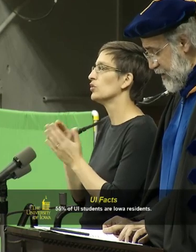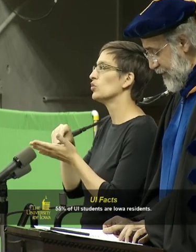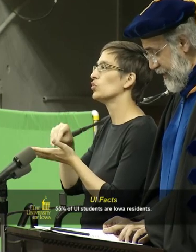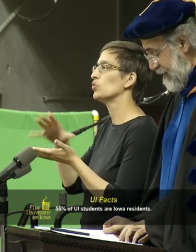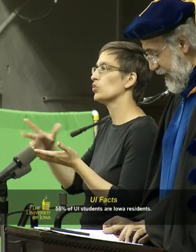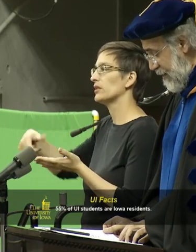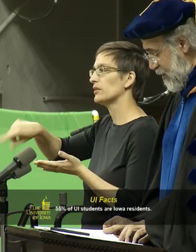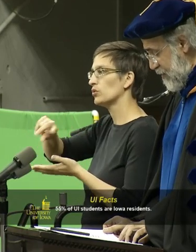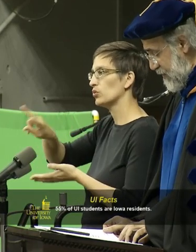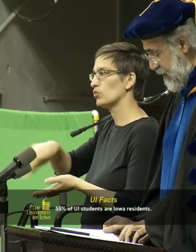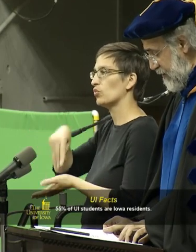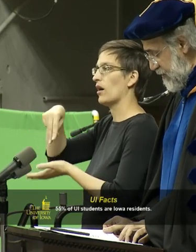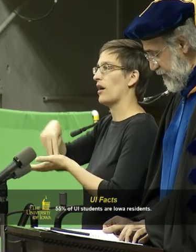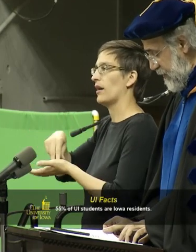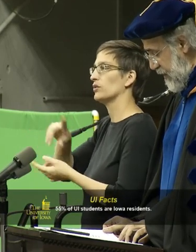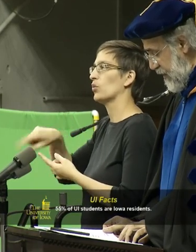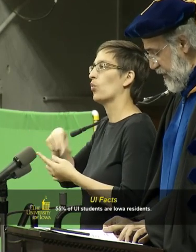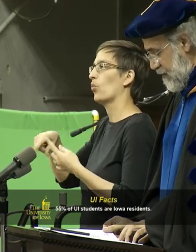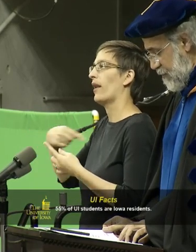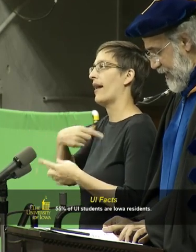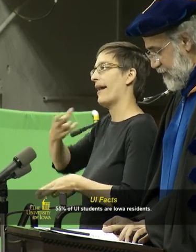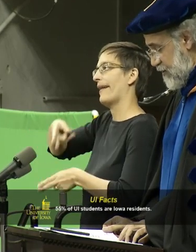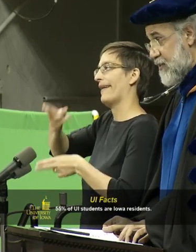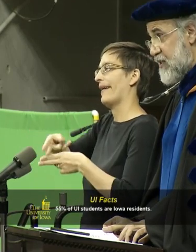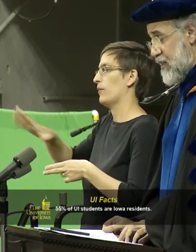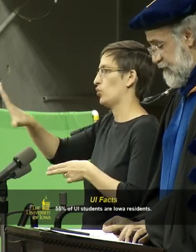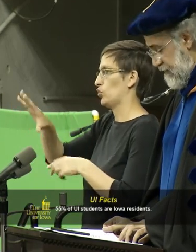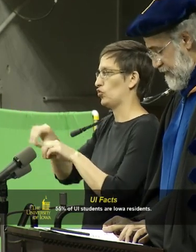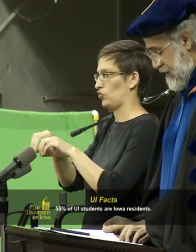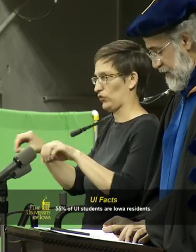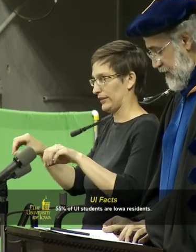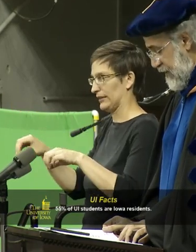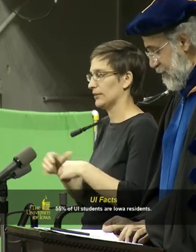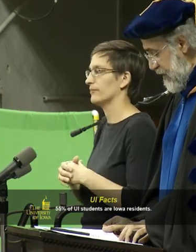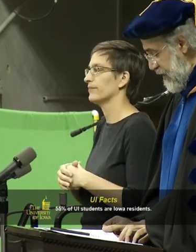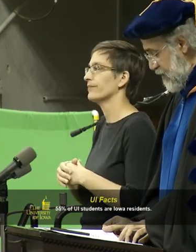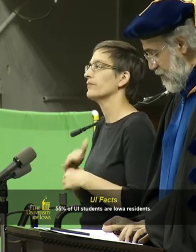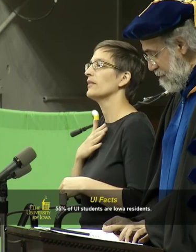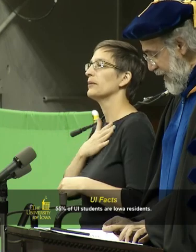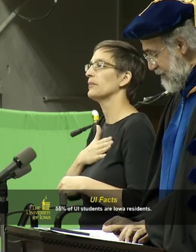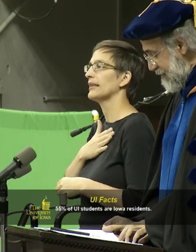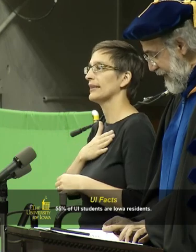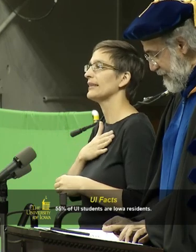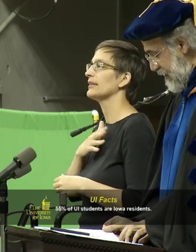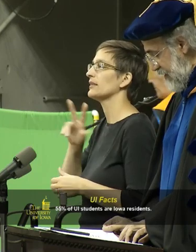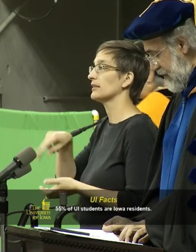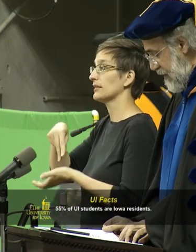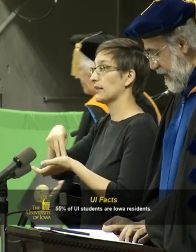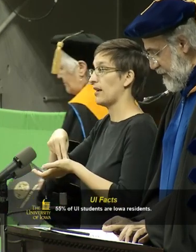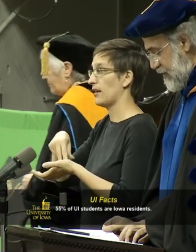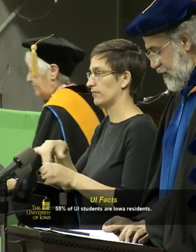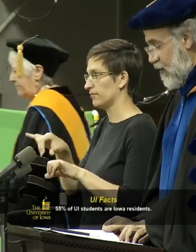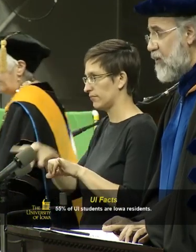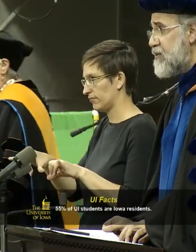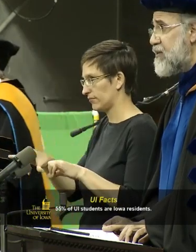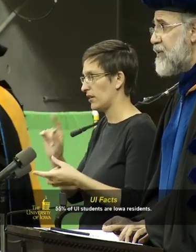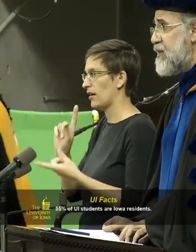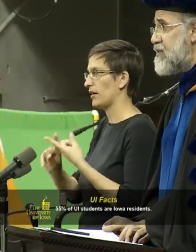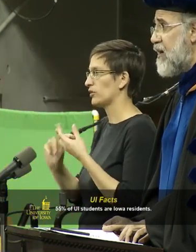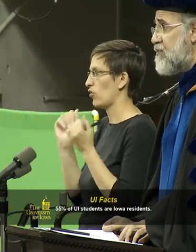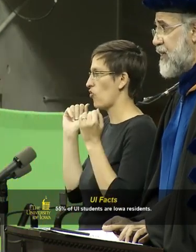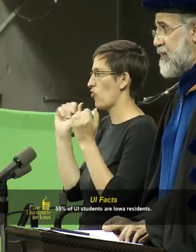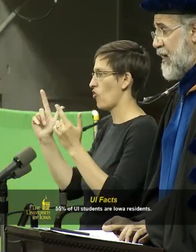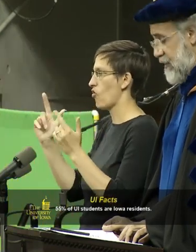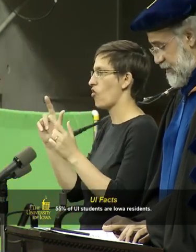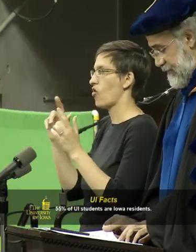to rise when I name the particular degree you're about to receive. And please remain standing until all